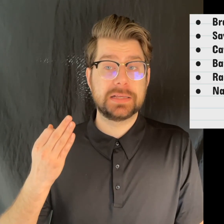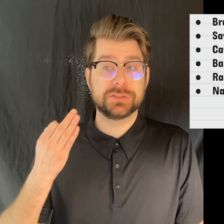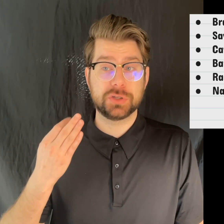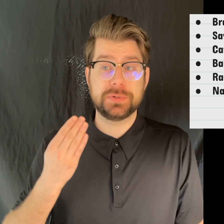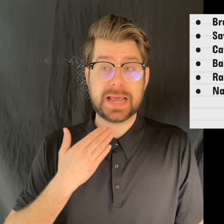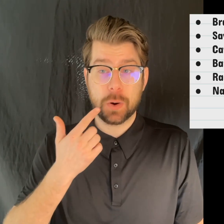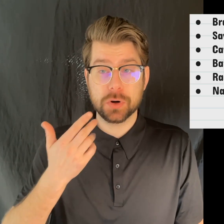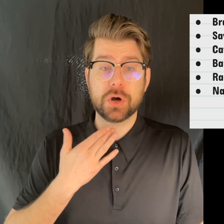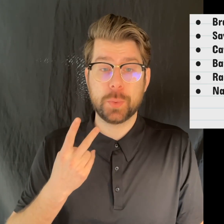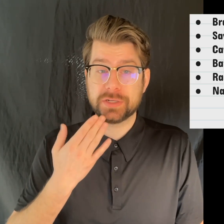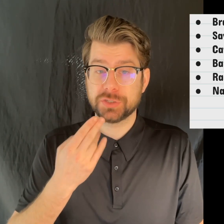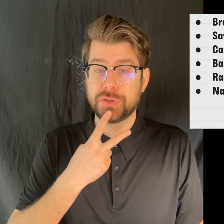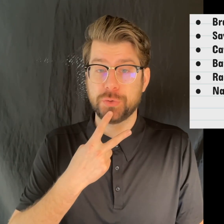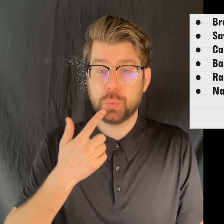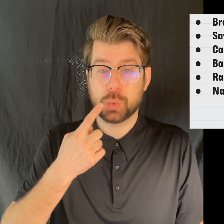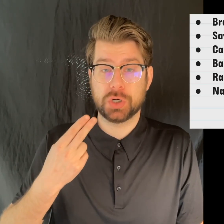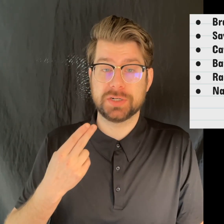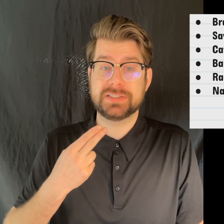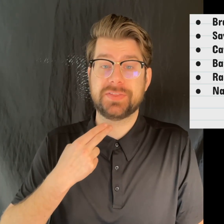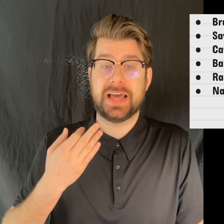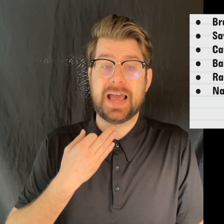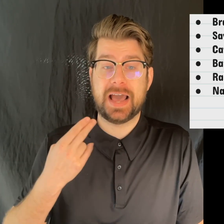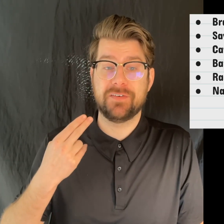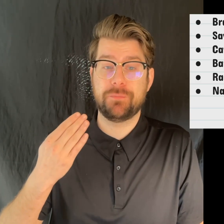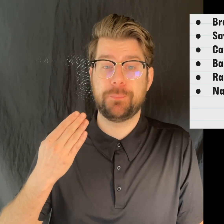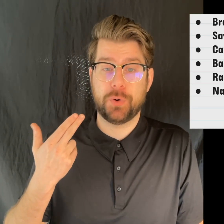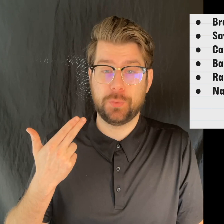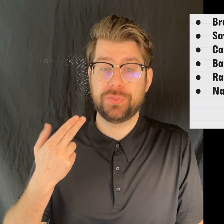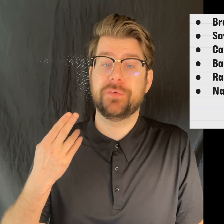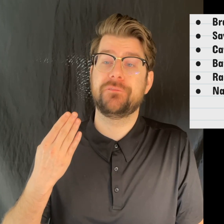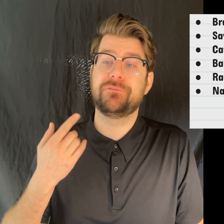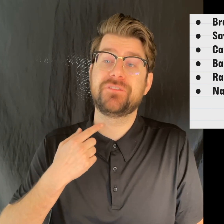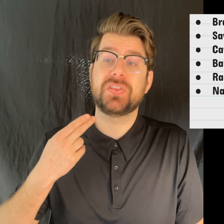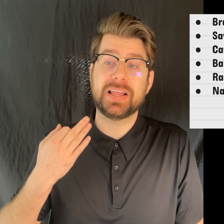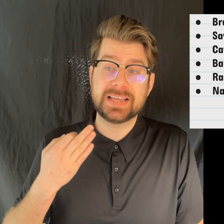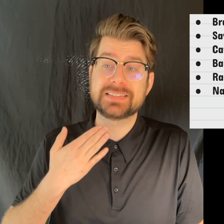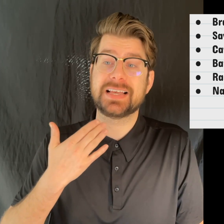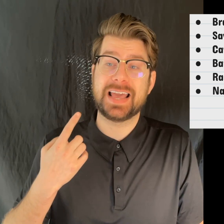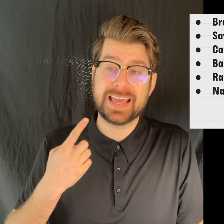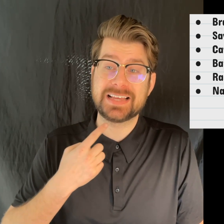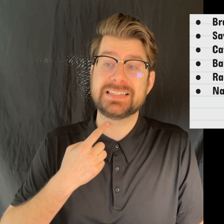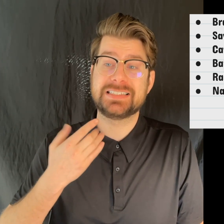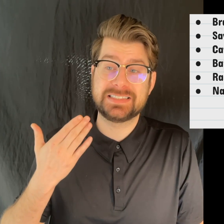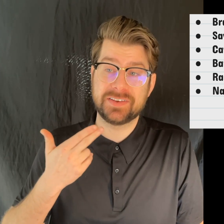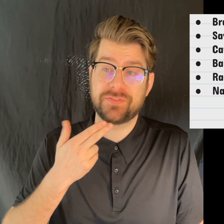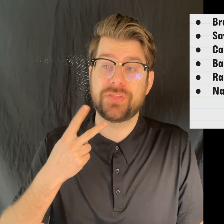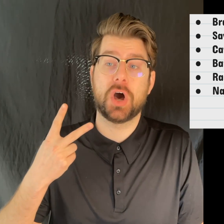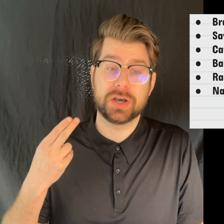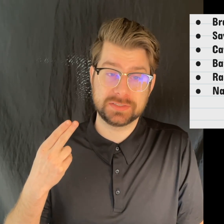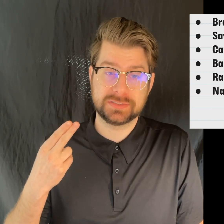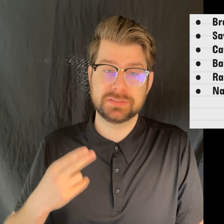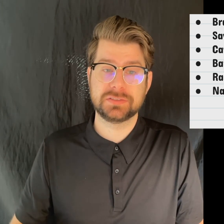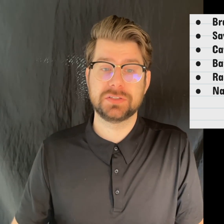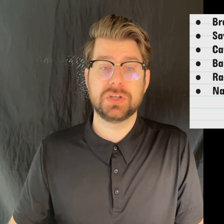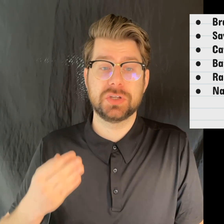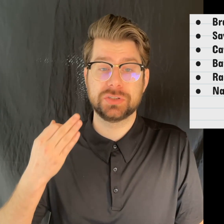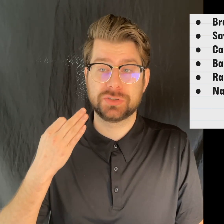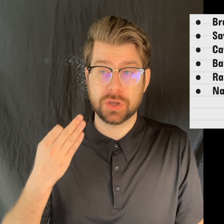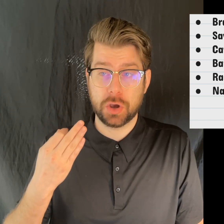So now we're going to cue words that have both flicks and diphthongs. So,